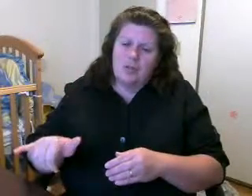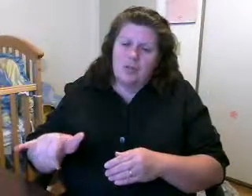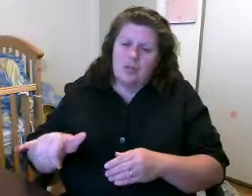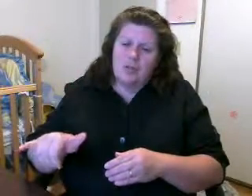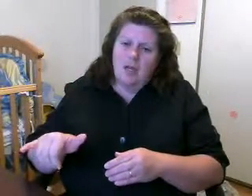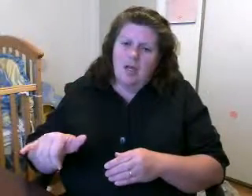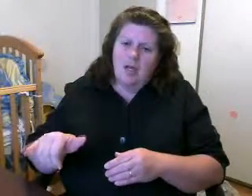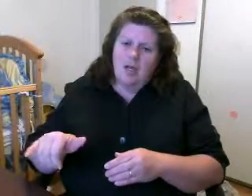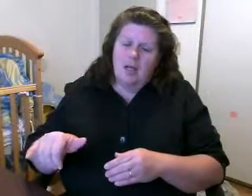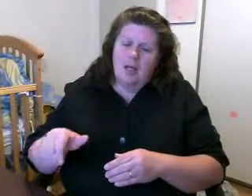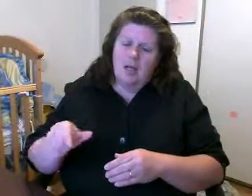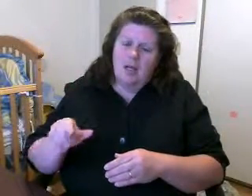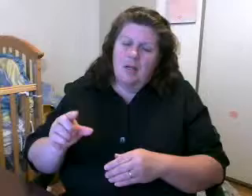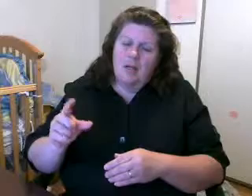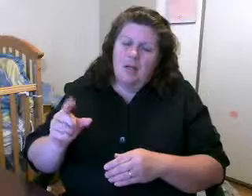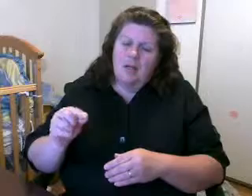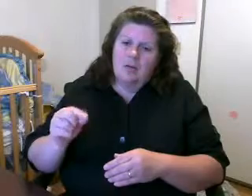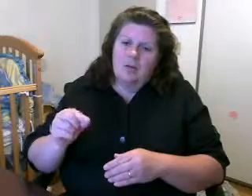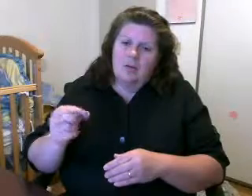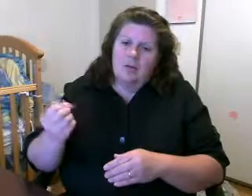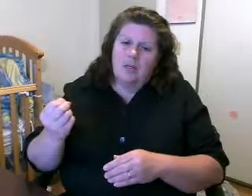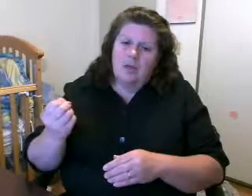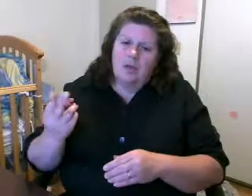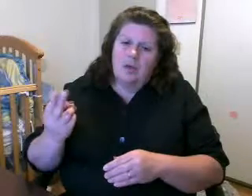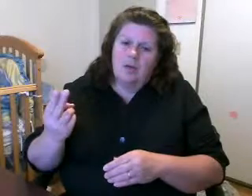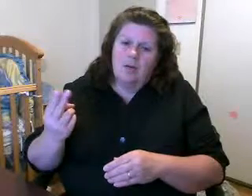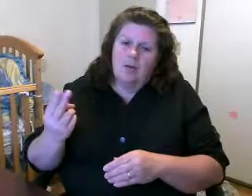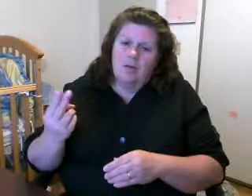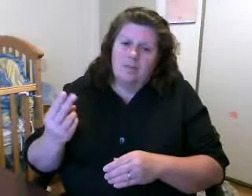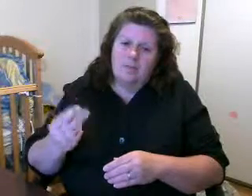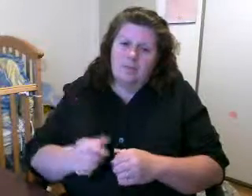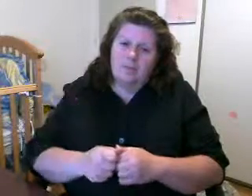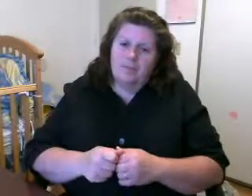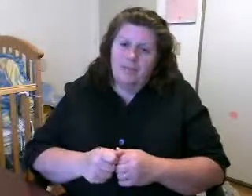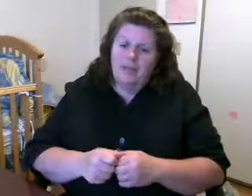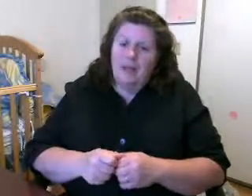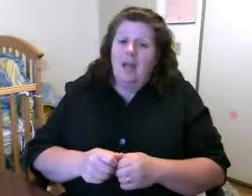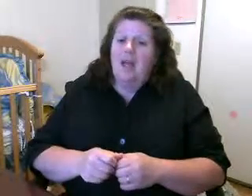that you're taking the test. All right? So that's some brief information about